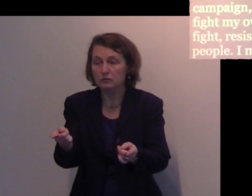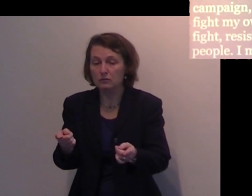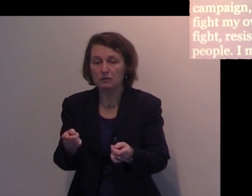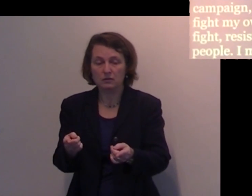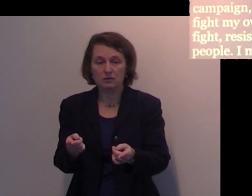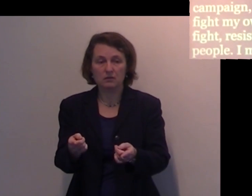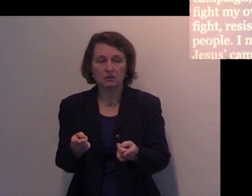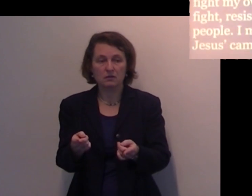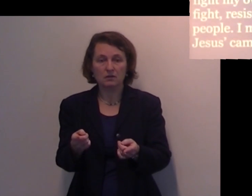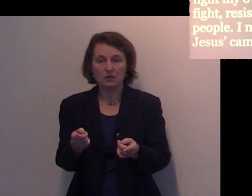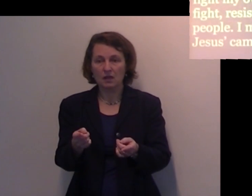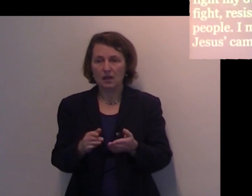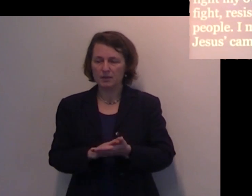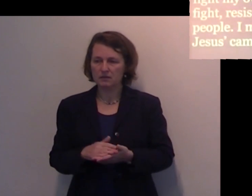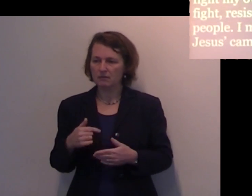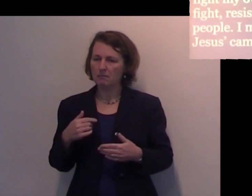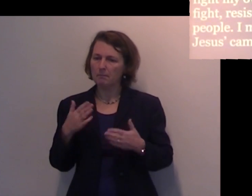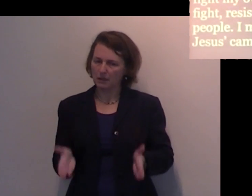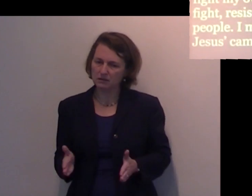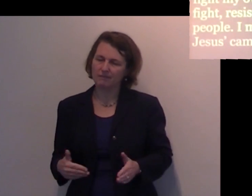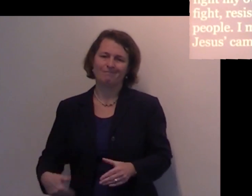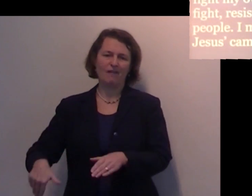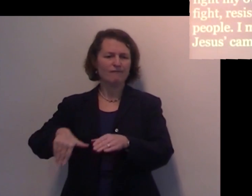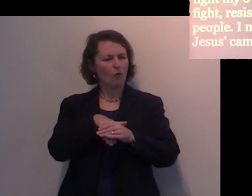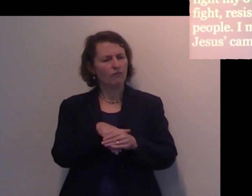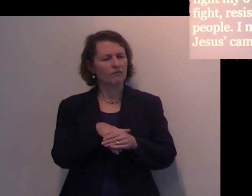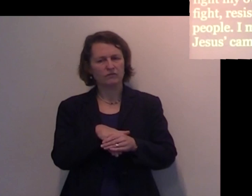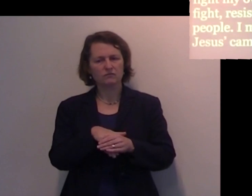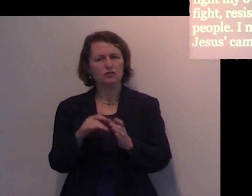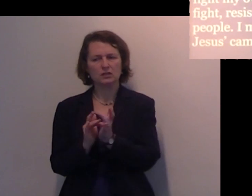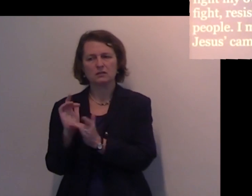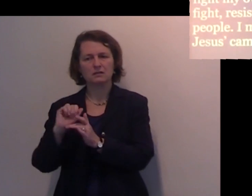I must become involved in Jesus' campaign.